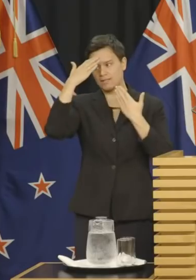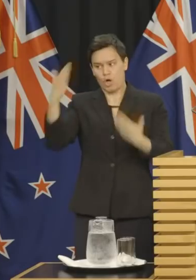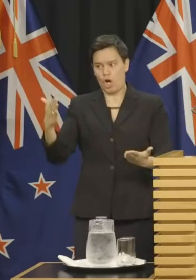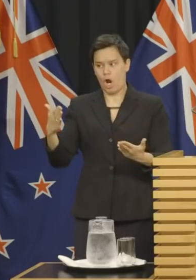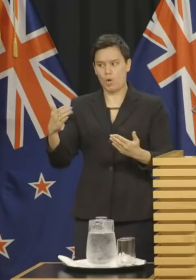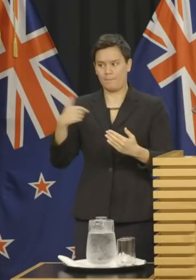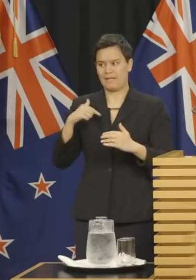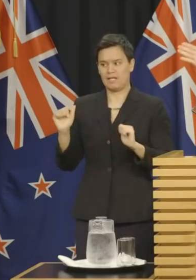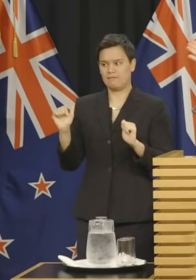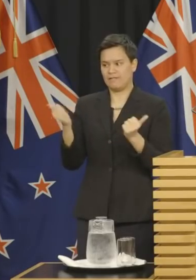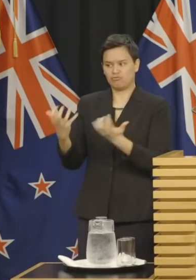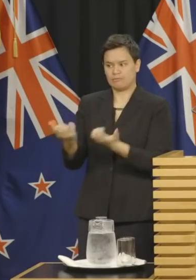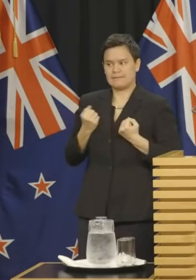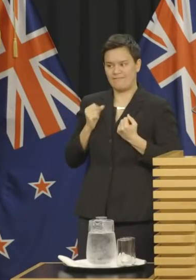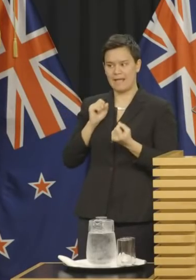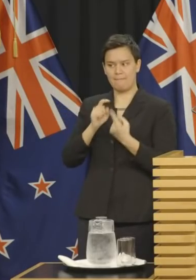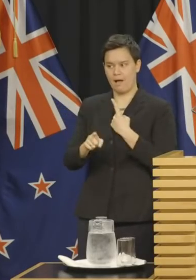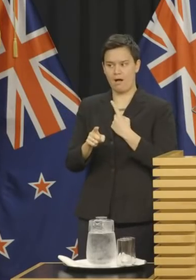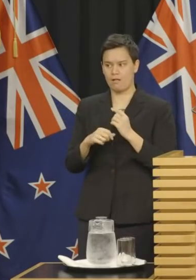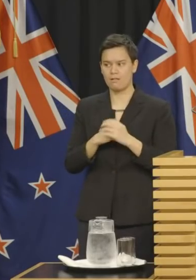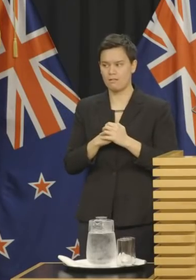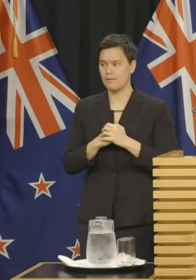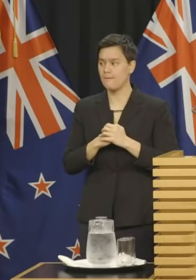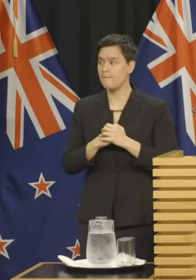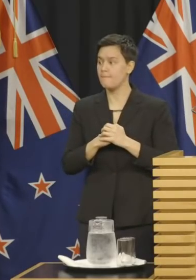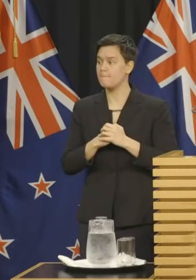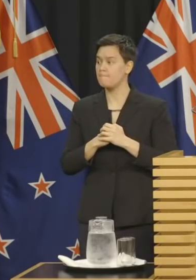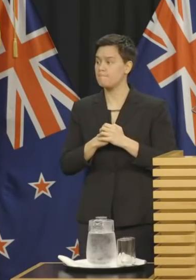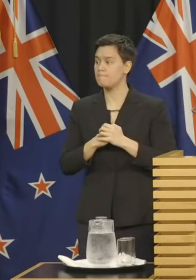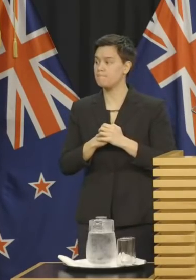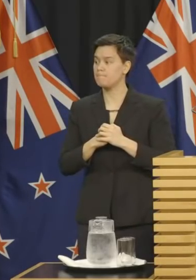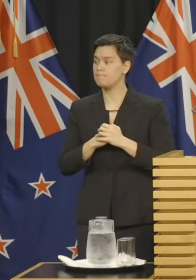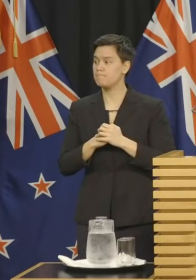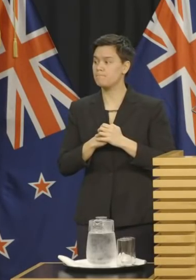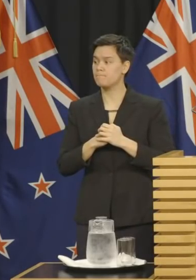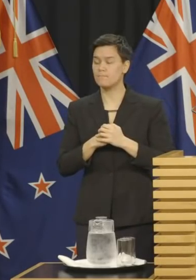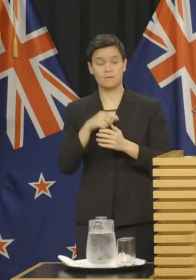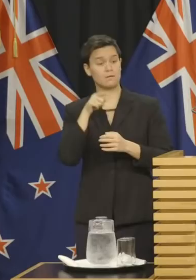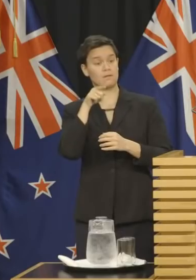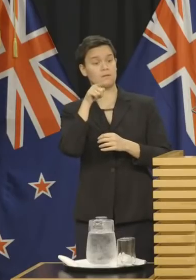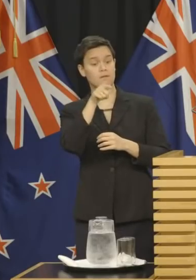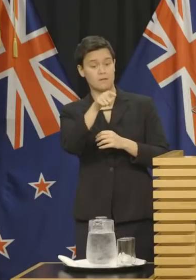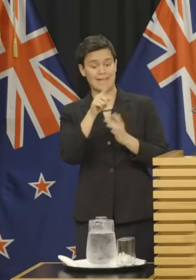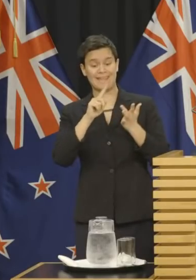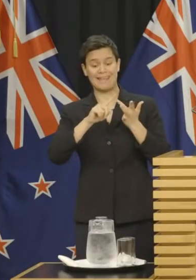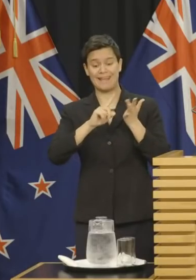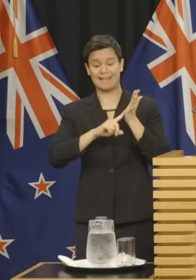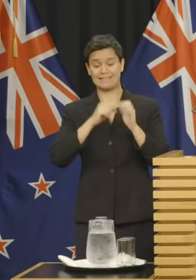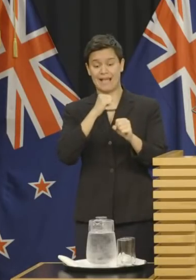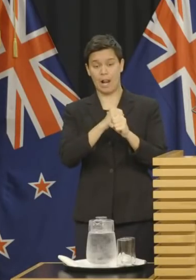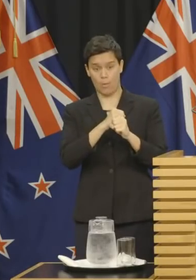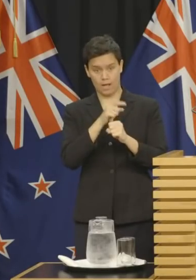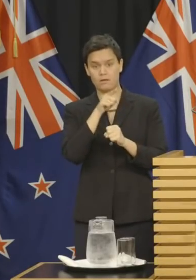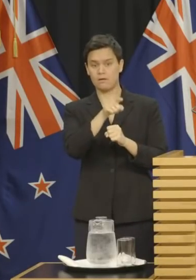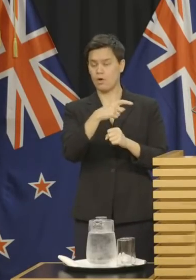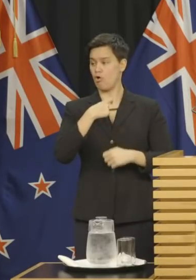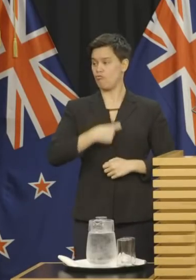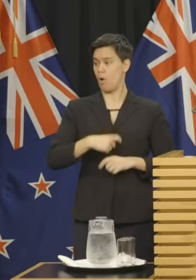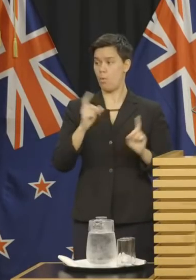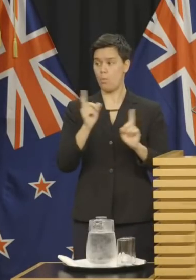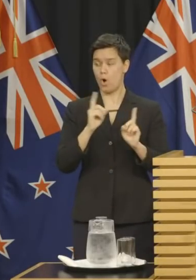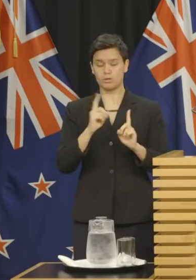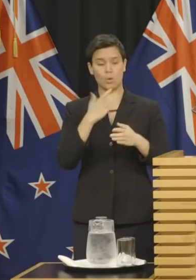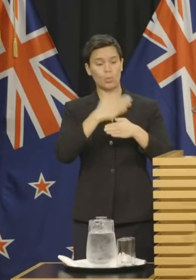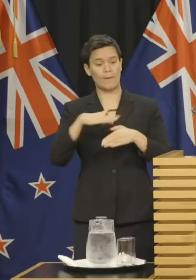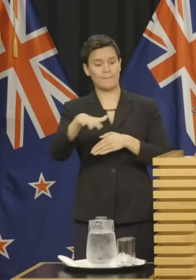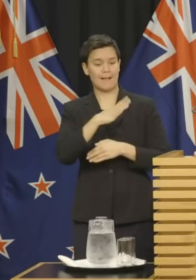of I will come back to you, Tova. I just want to make sure everyone has a first go. If you were not the Workplace and Safety Minister, would you have taken it? And look, I